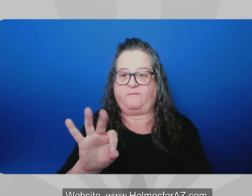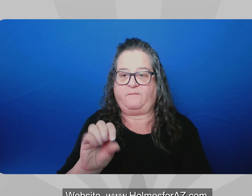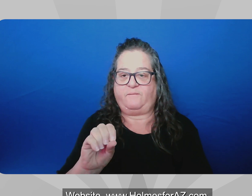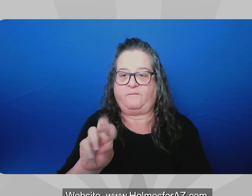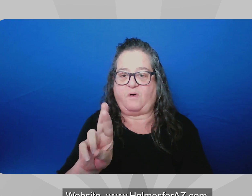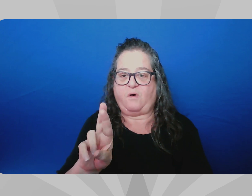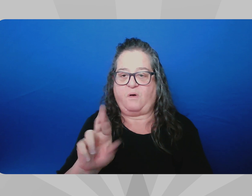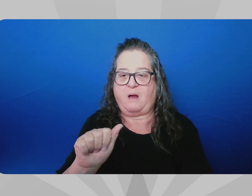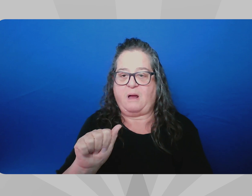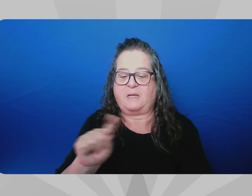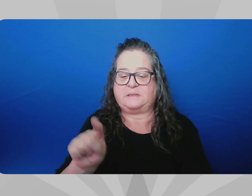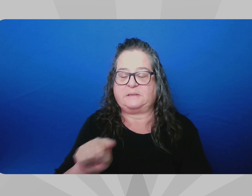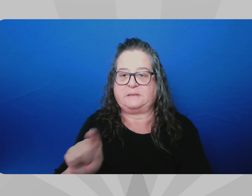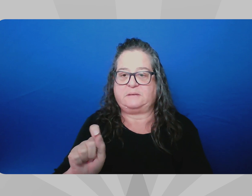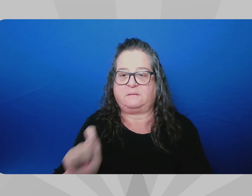www.holmesforaz.com.